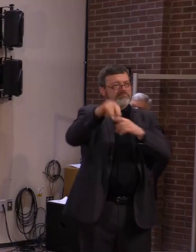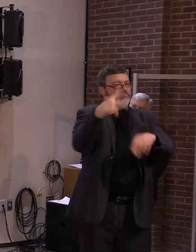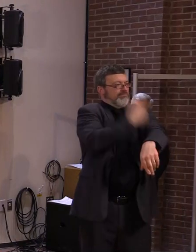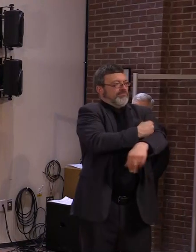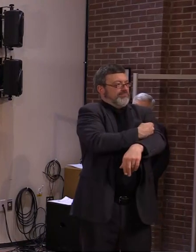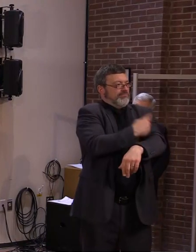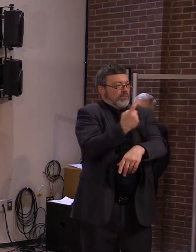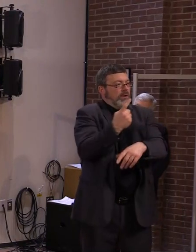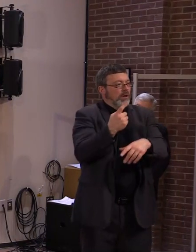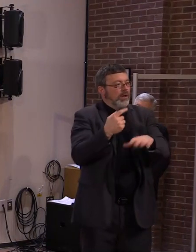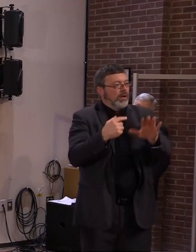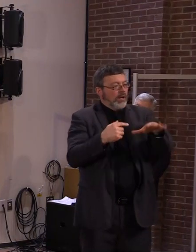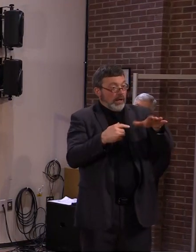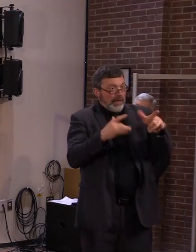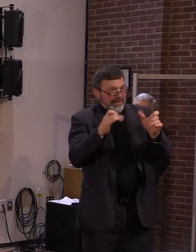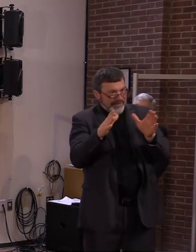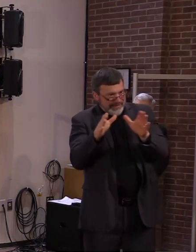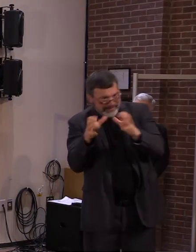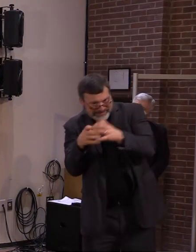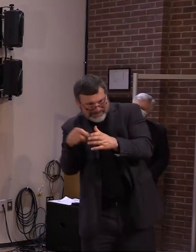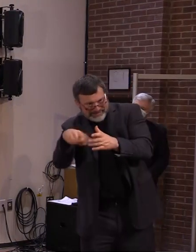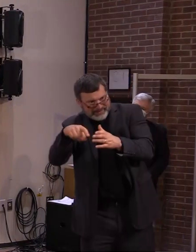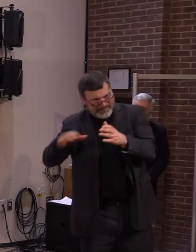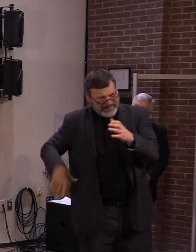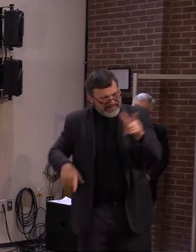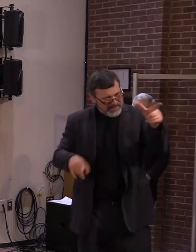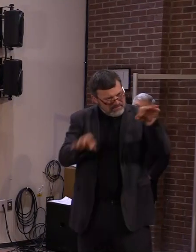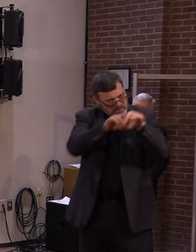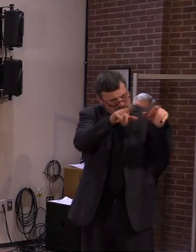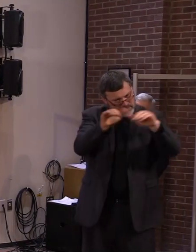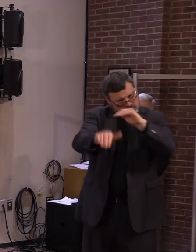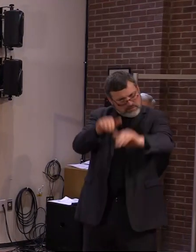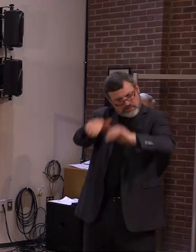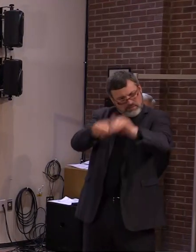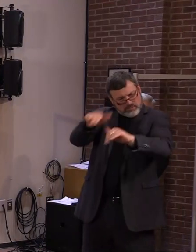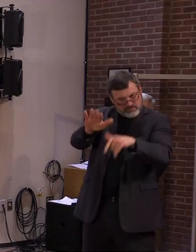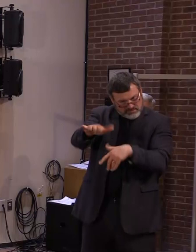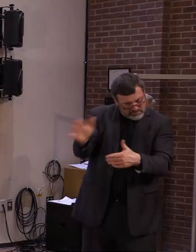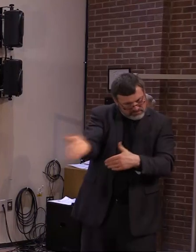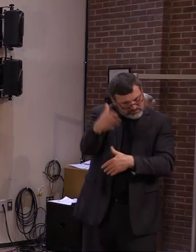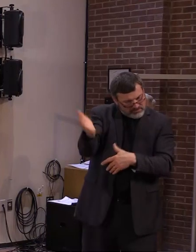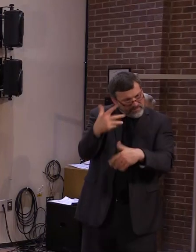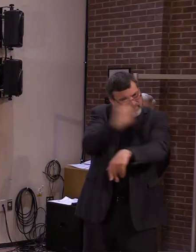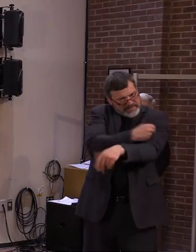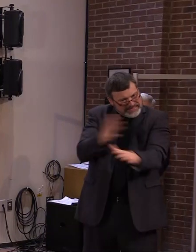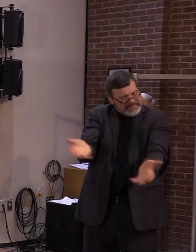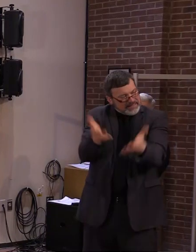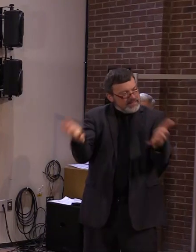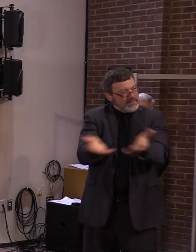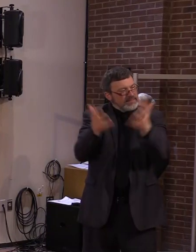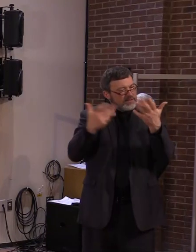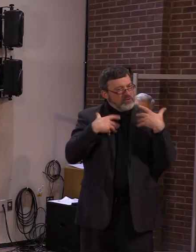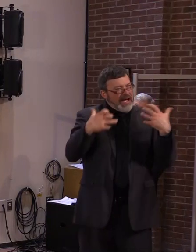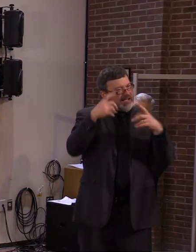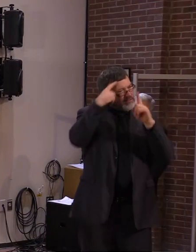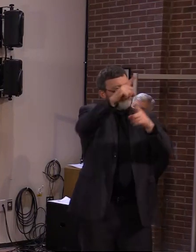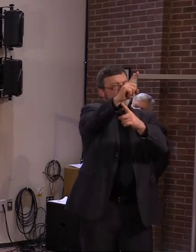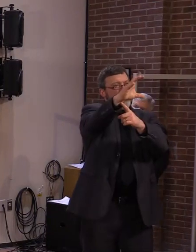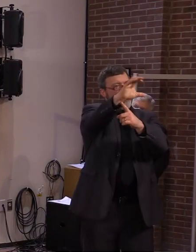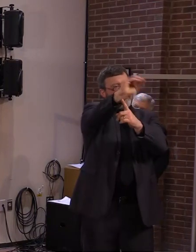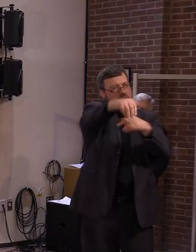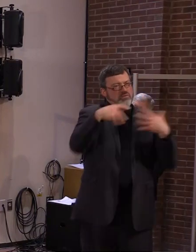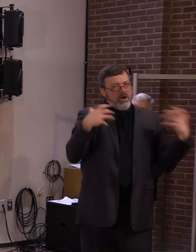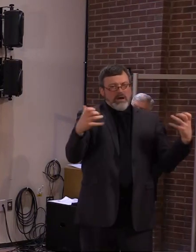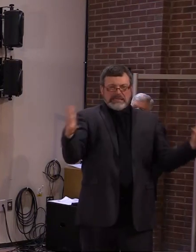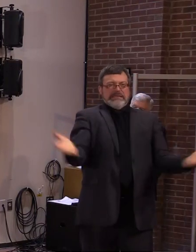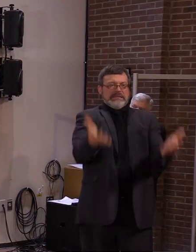unvaccinated, besides the usual message of get vaccinated. Now, our frontline and